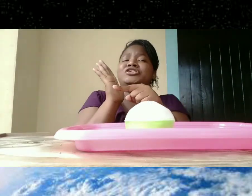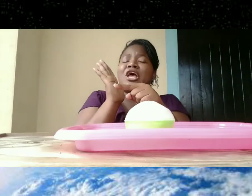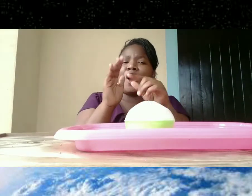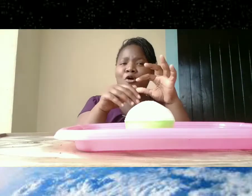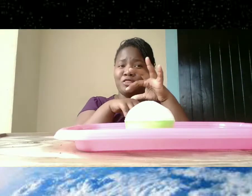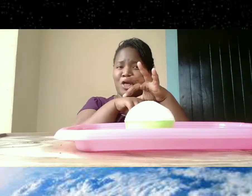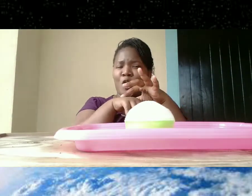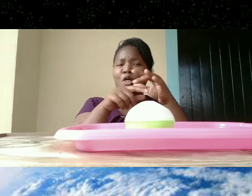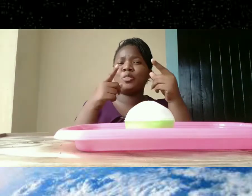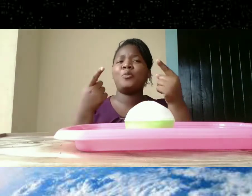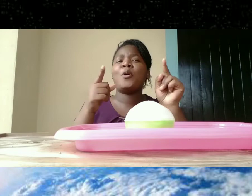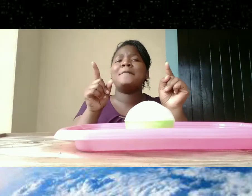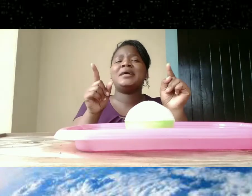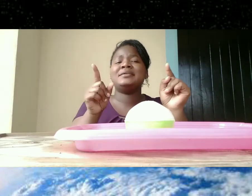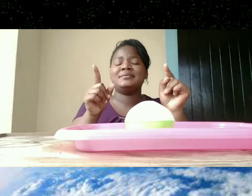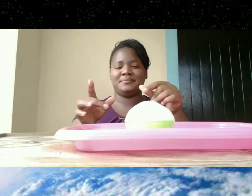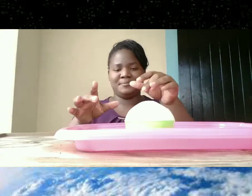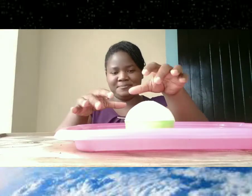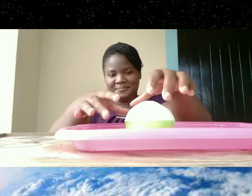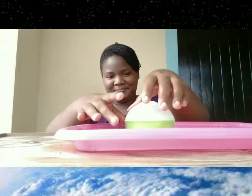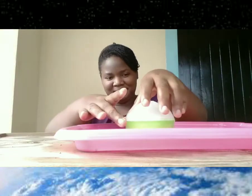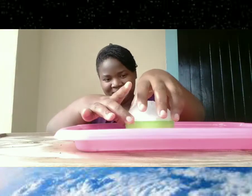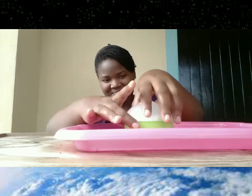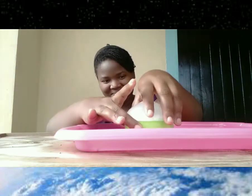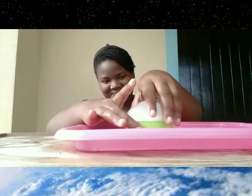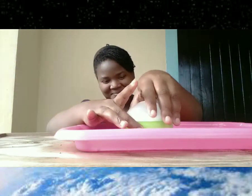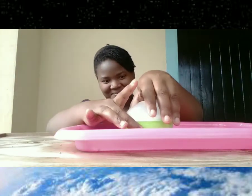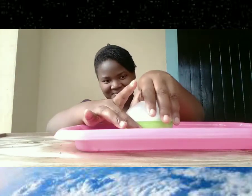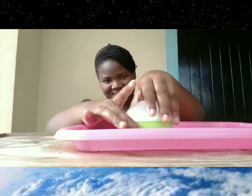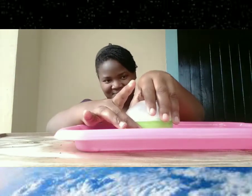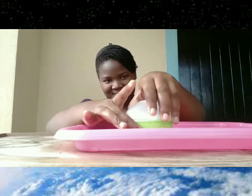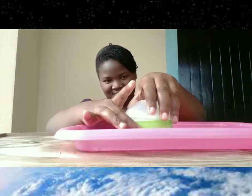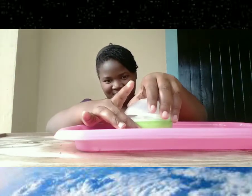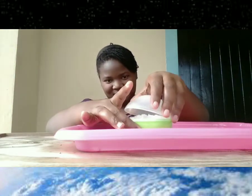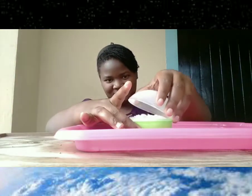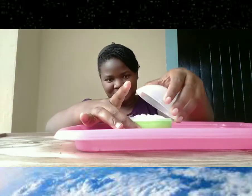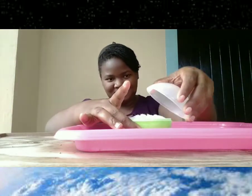Now, let's check on the earth to see what happened.